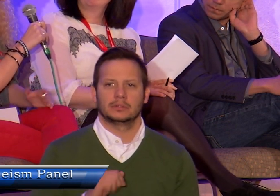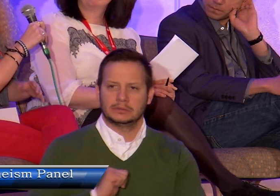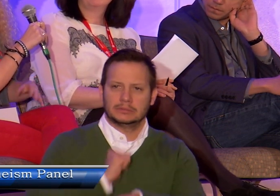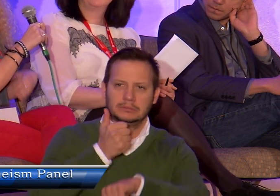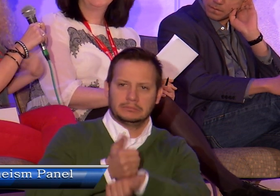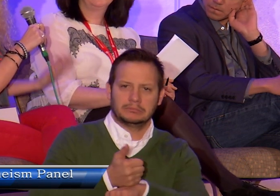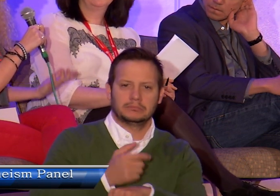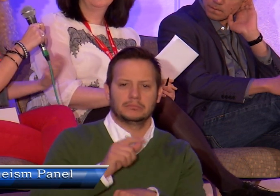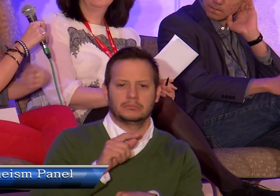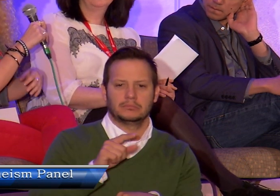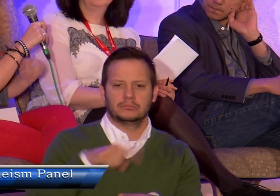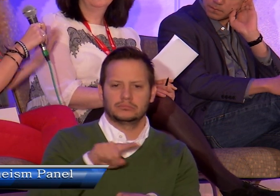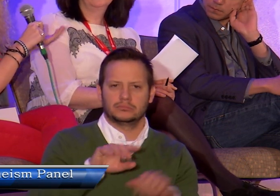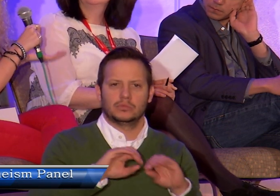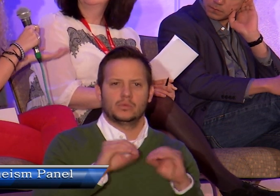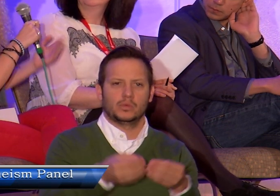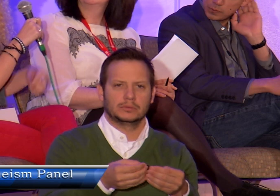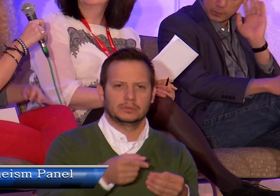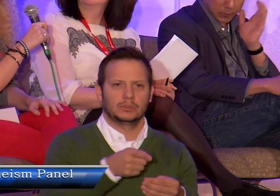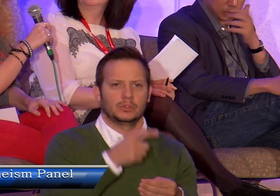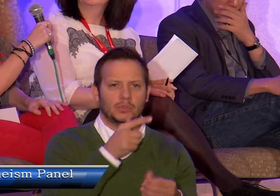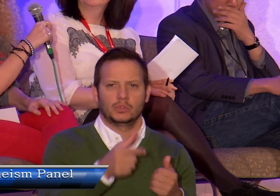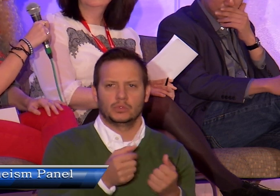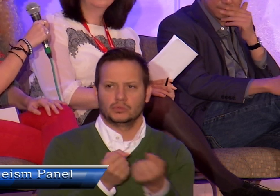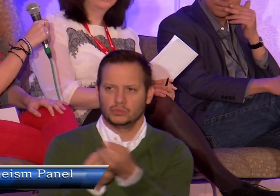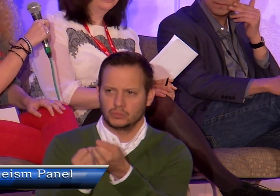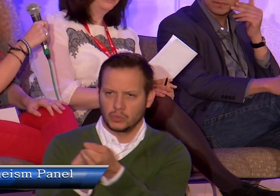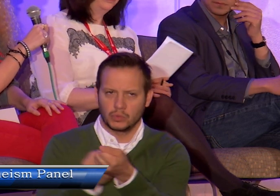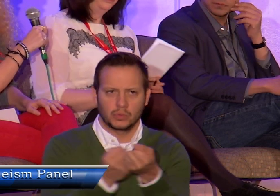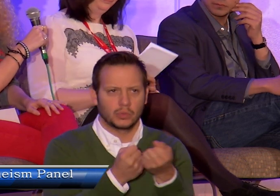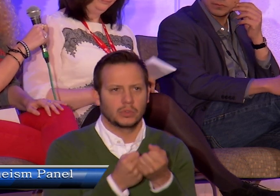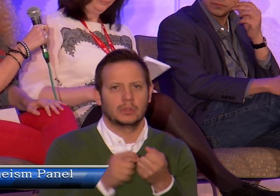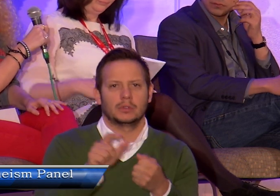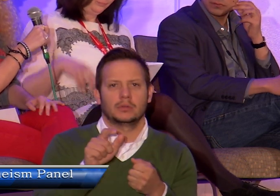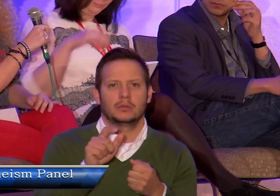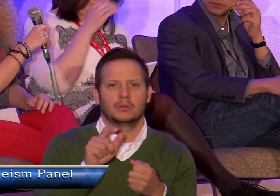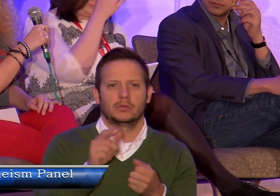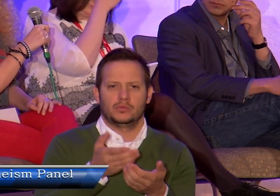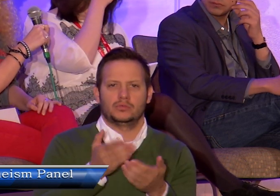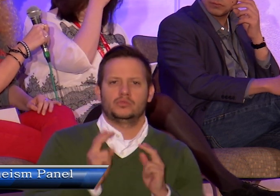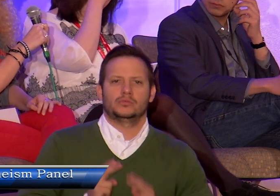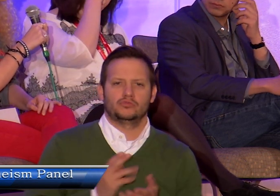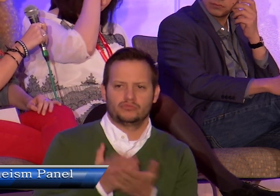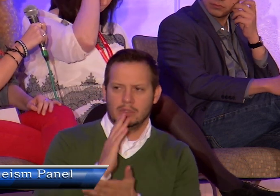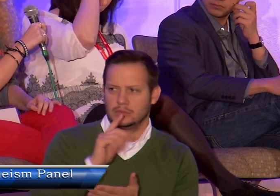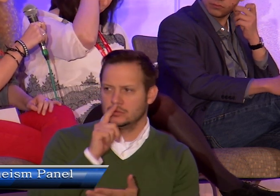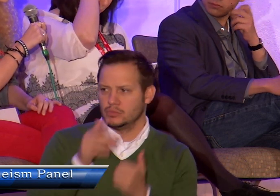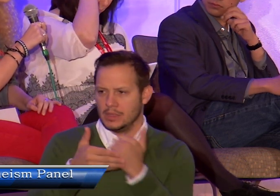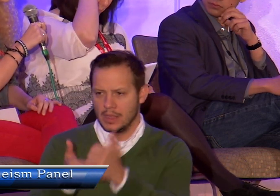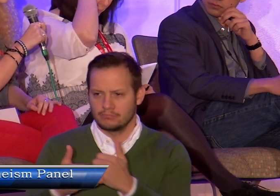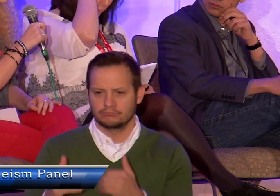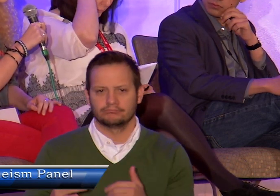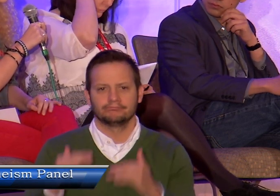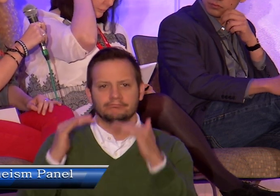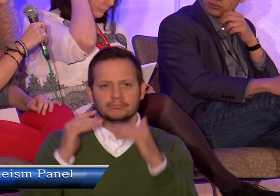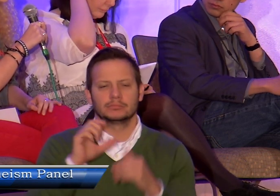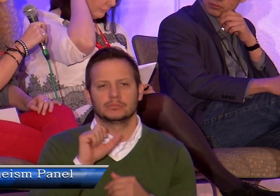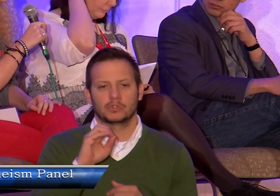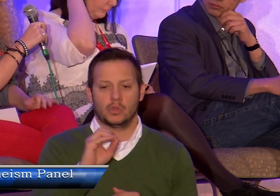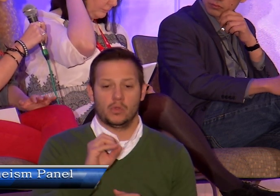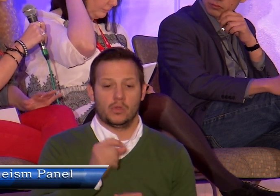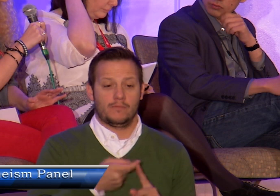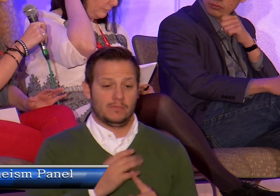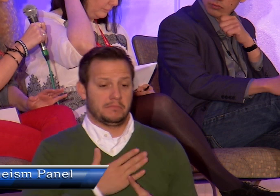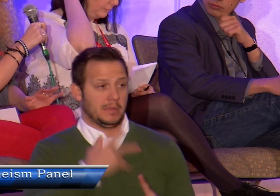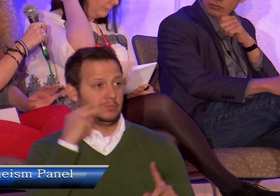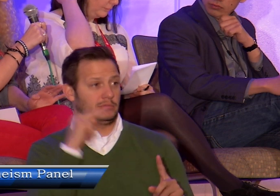foundations that are supporting, like, the Council of Ex-Muslims. So from where I'm standing, I think